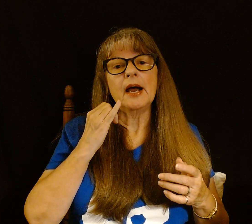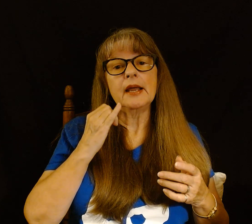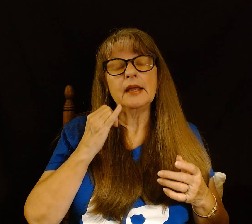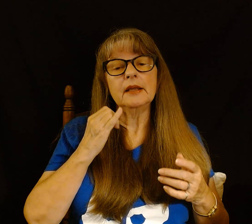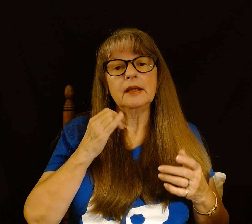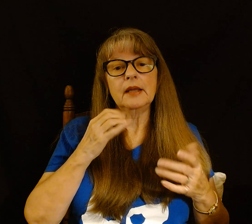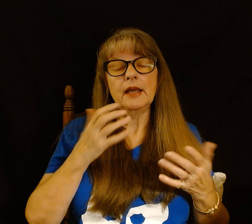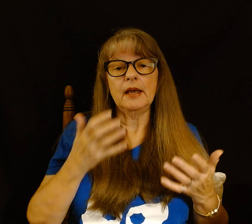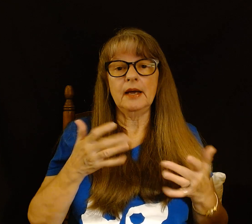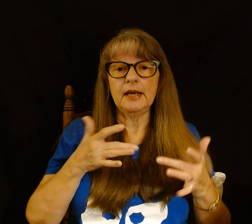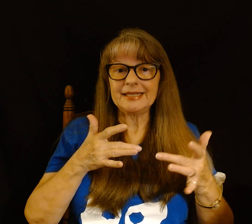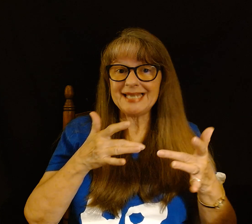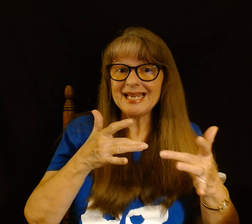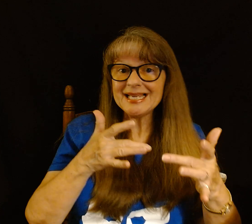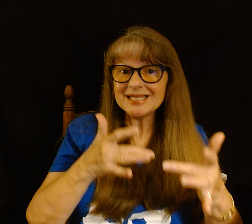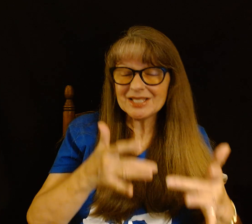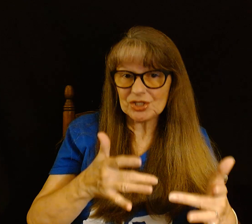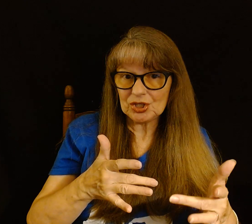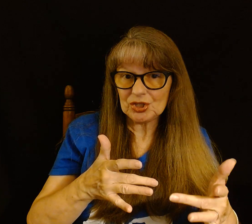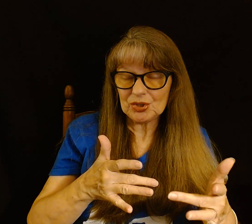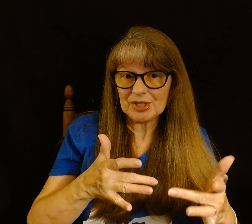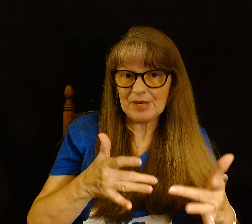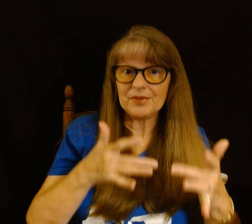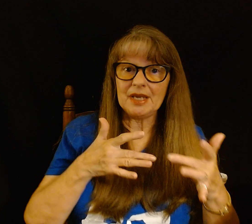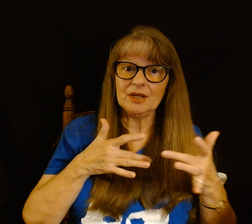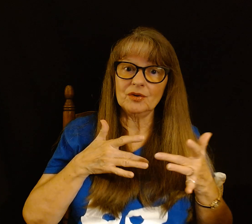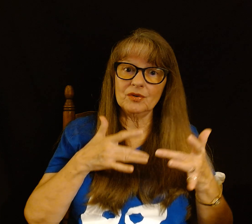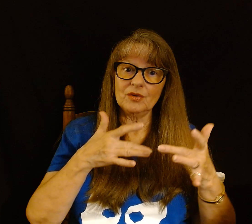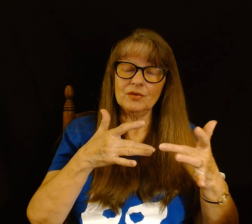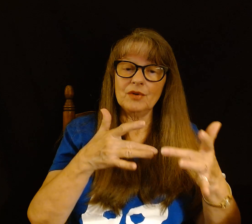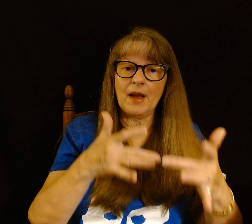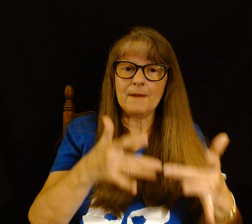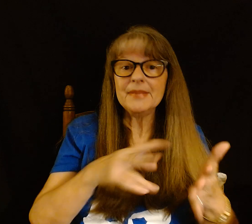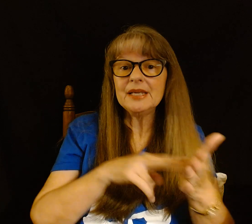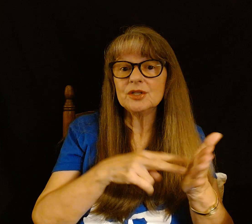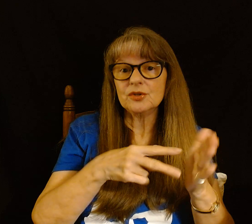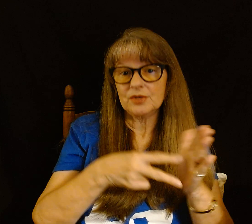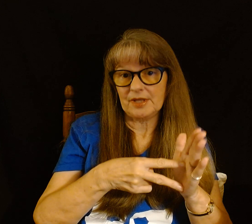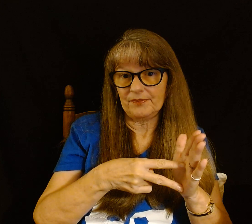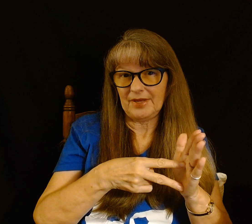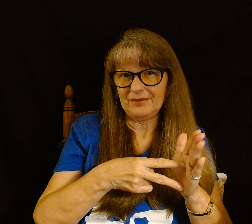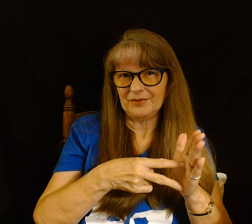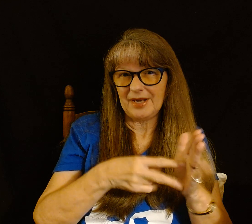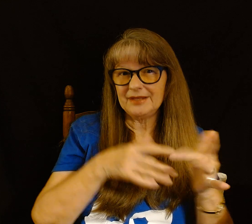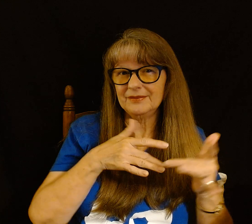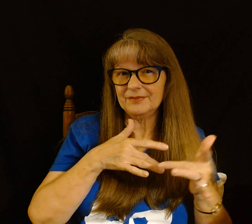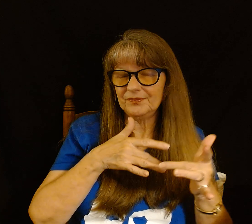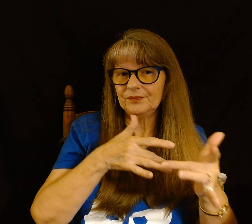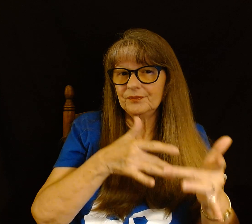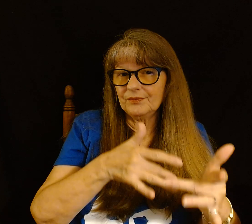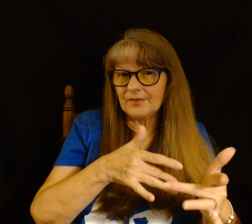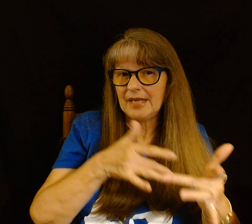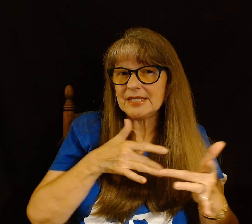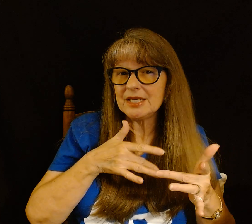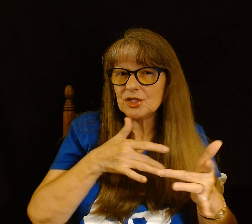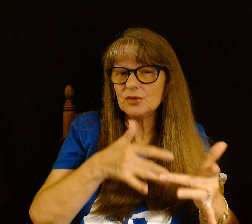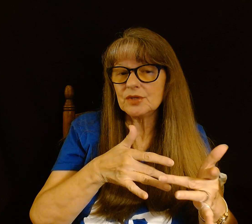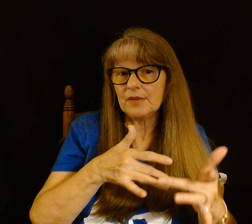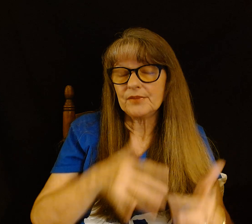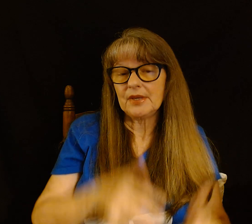I attend to do something, I mean to do something, right? I tend to do something.